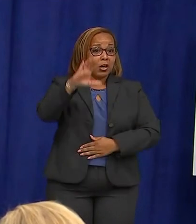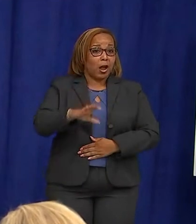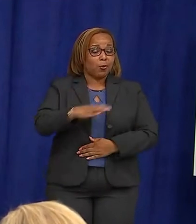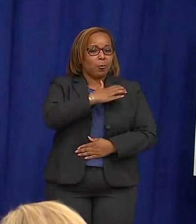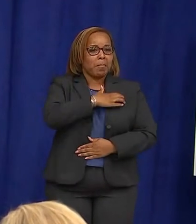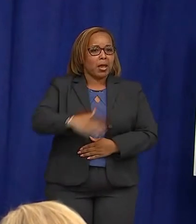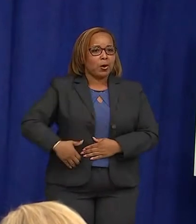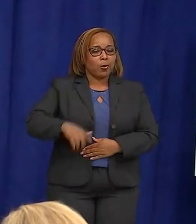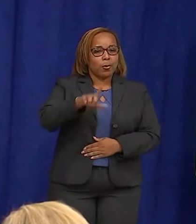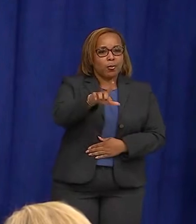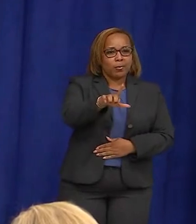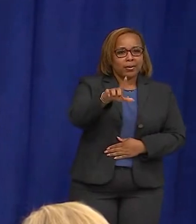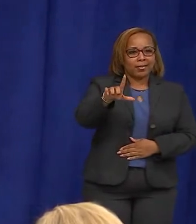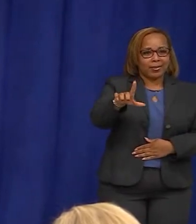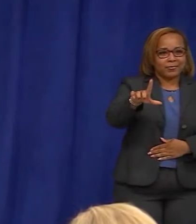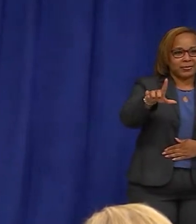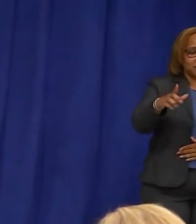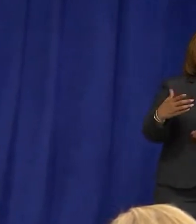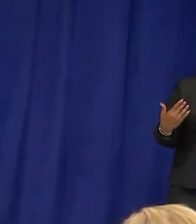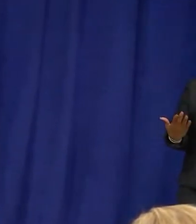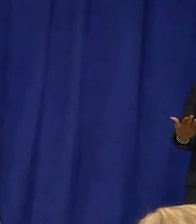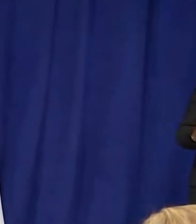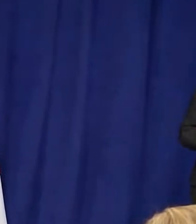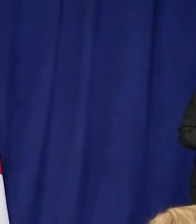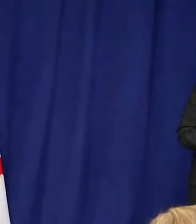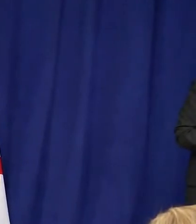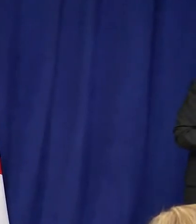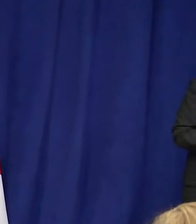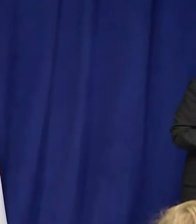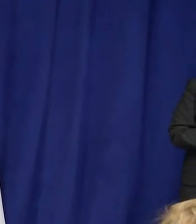Chicago, Mayor Lori Lightfoot.